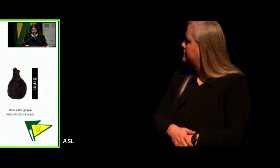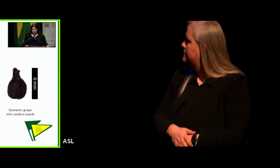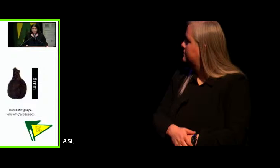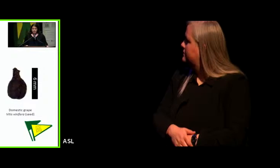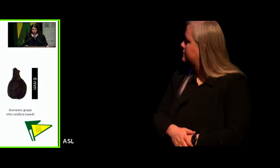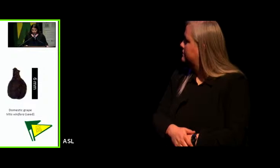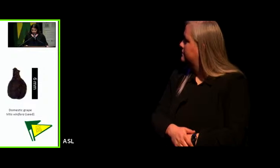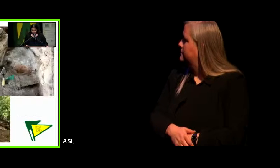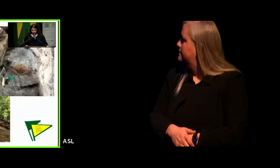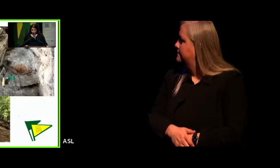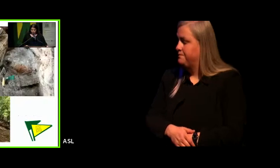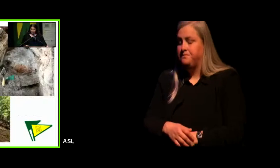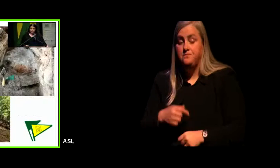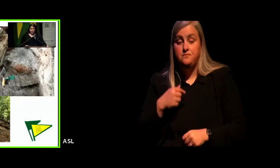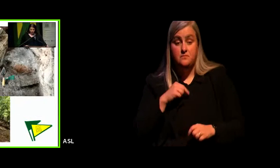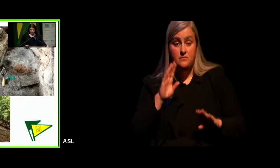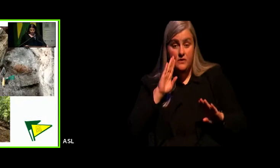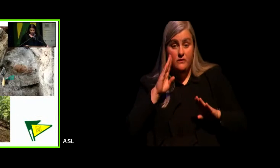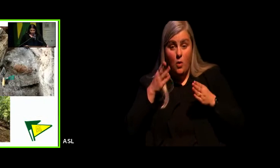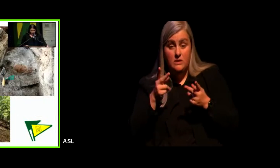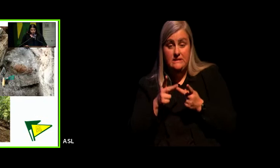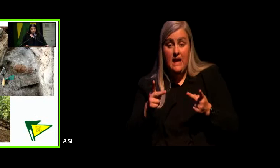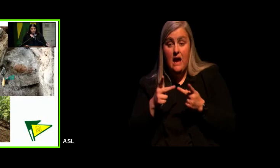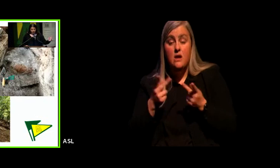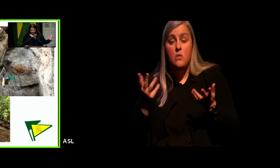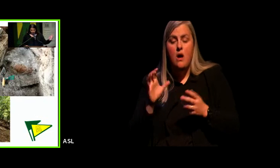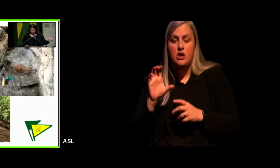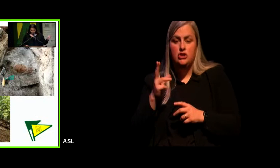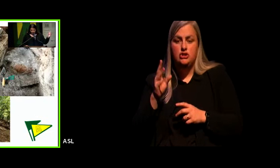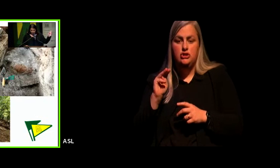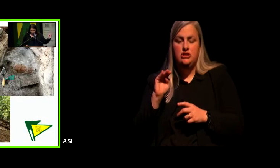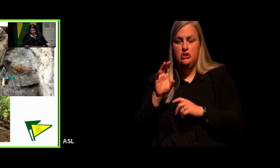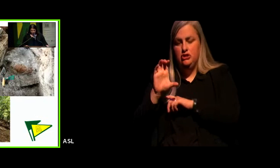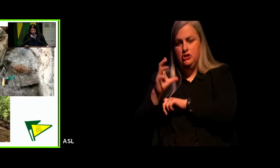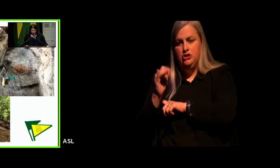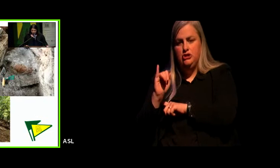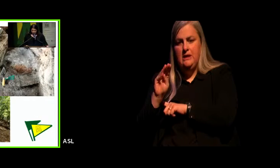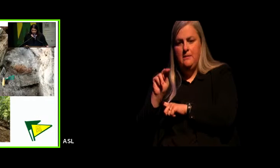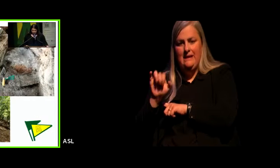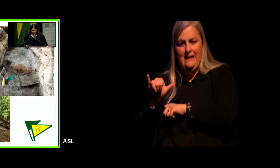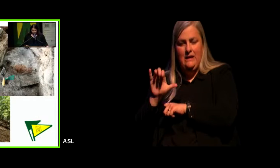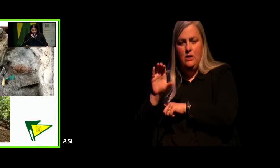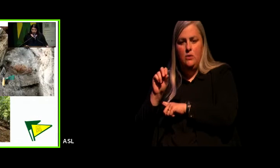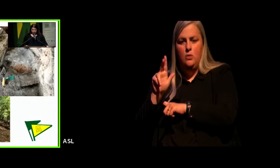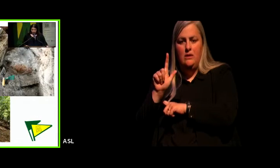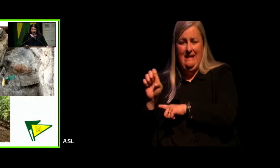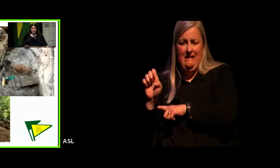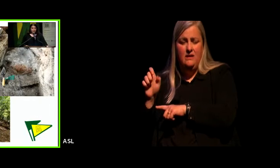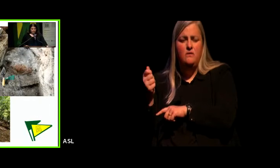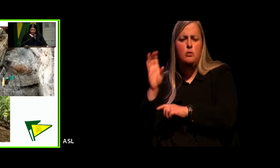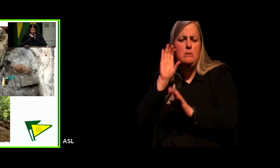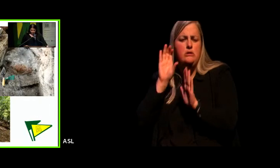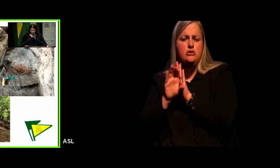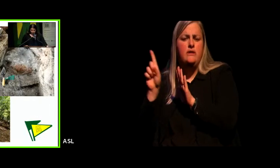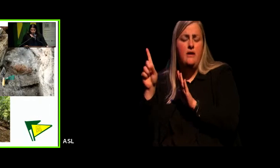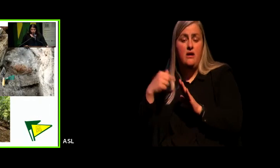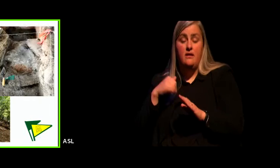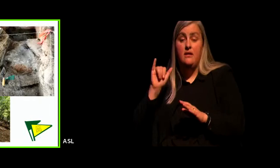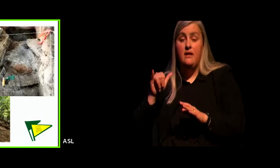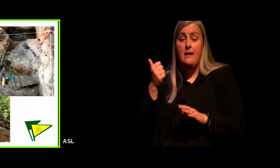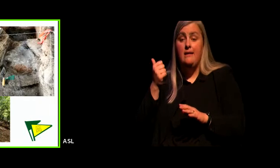The site I'm focusing on for my research is called Chimney Coulee. I have some pictures here. It's a late 19th